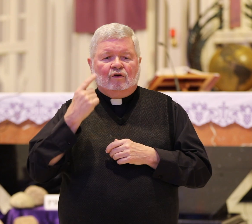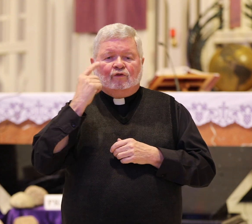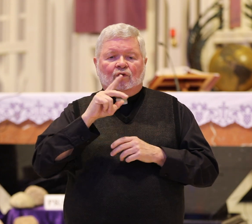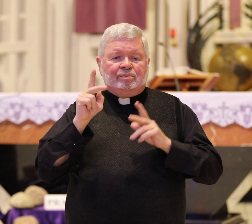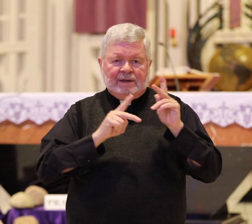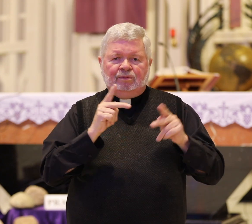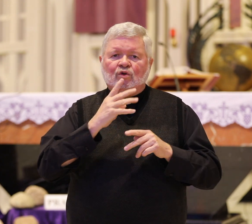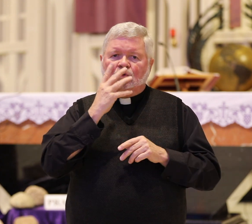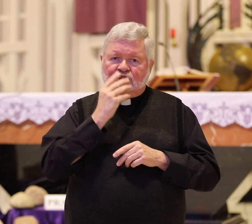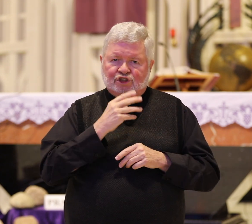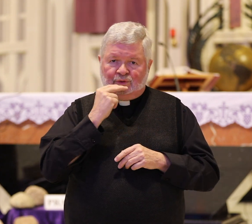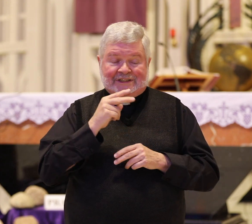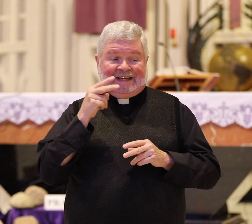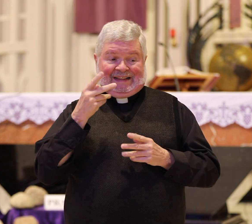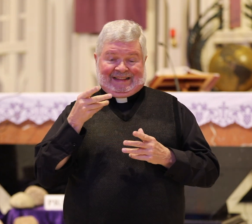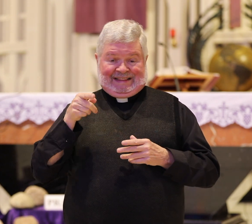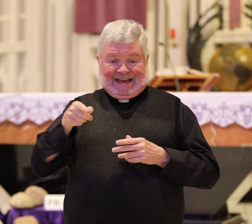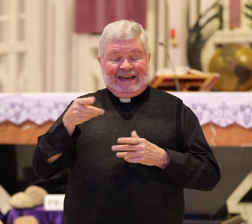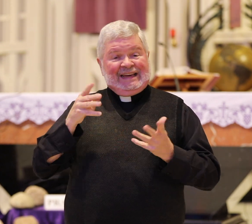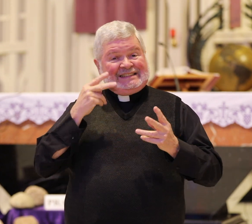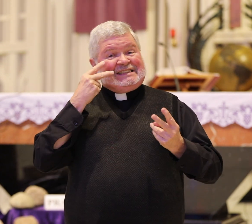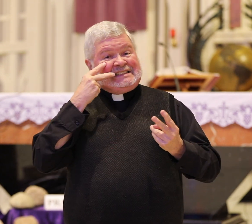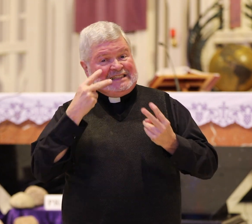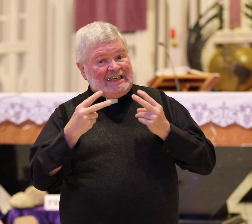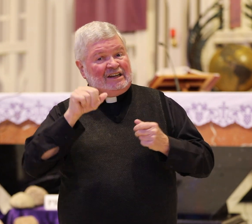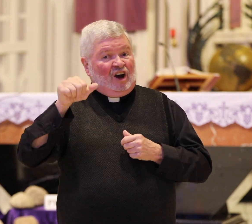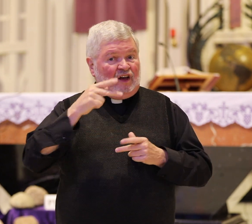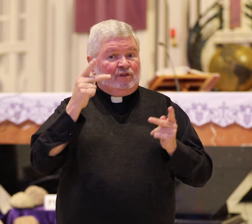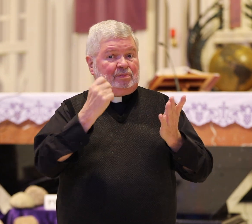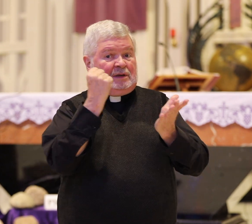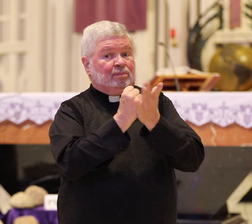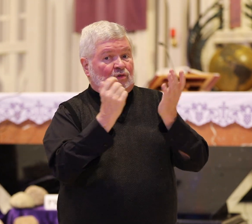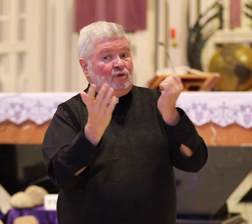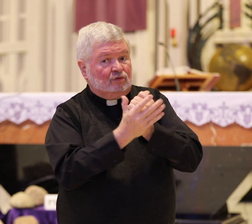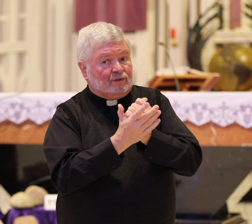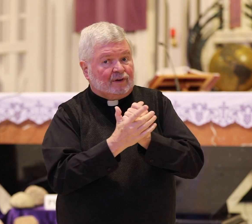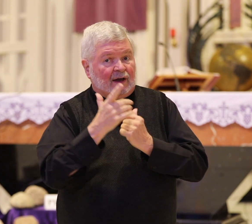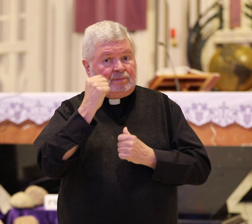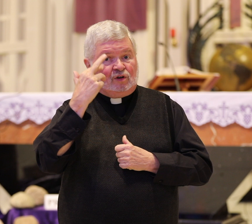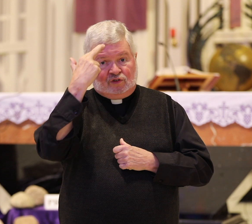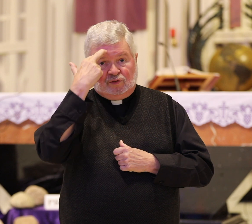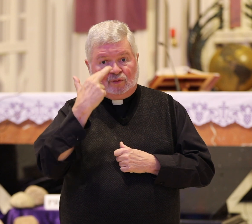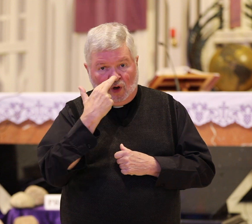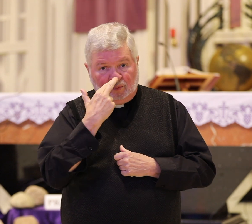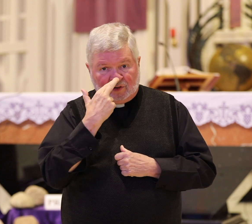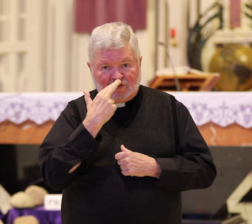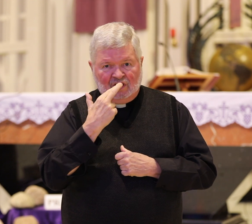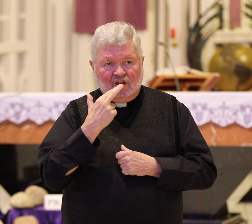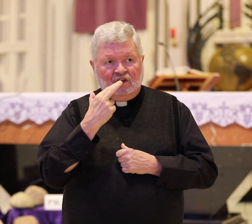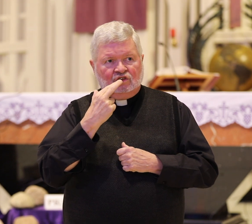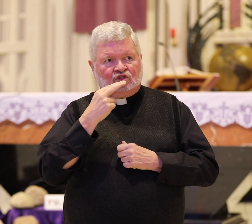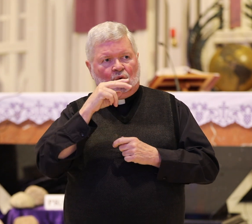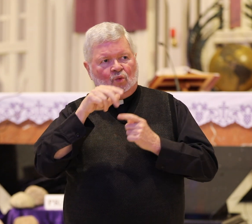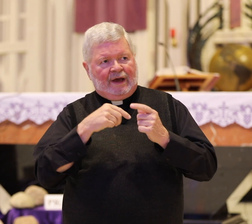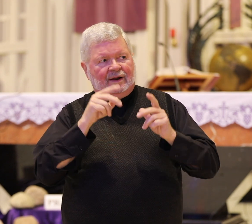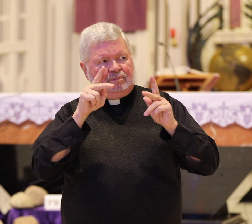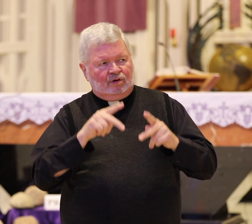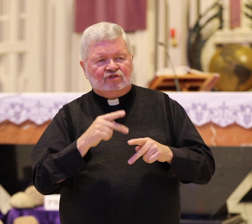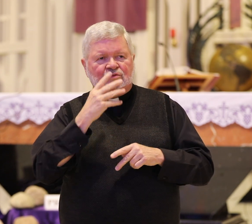For people who were Jewish, they had seen other people crucified because of the Romans. So when a person was